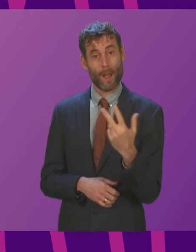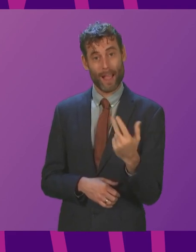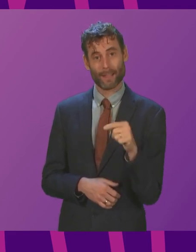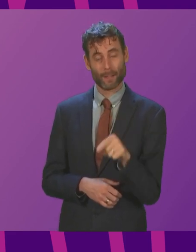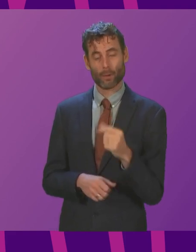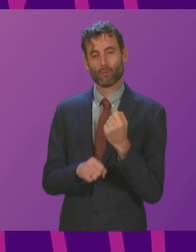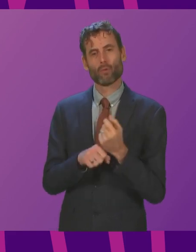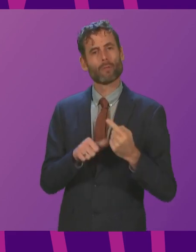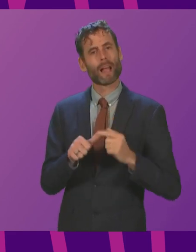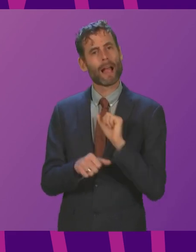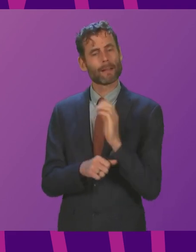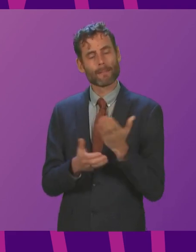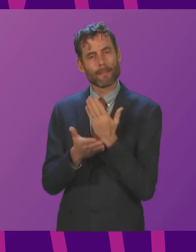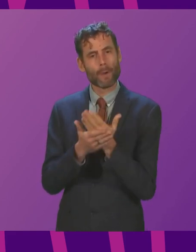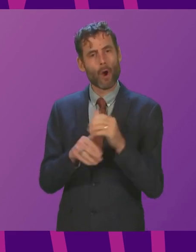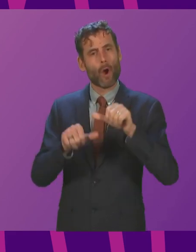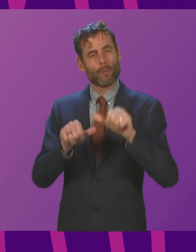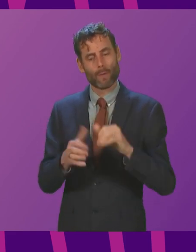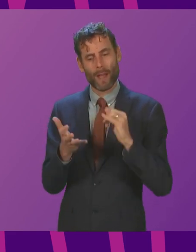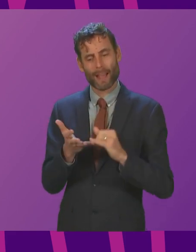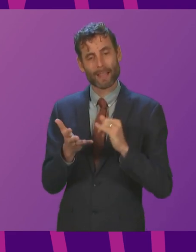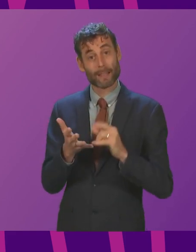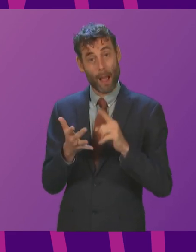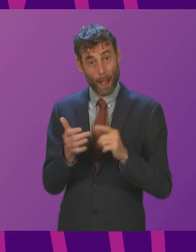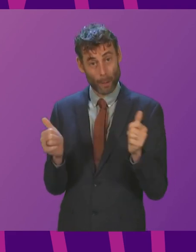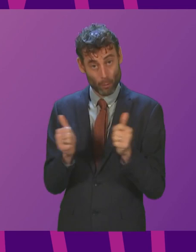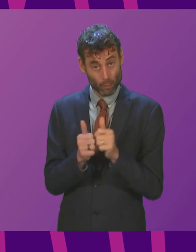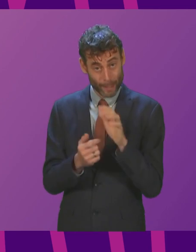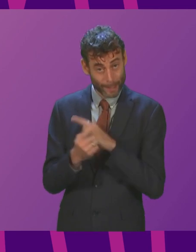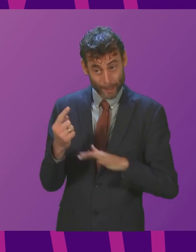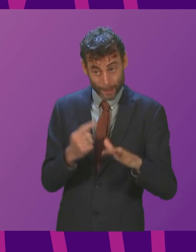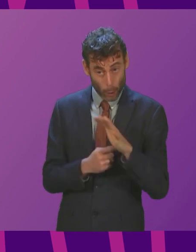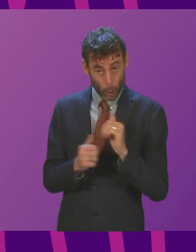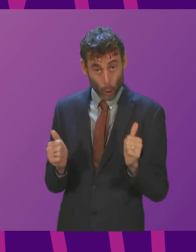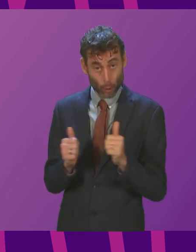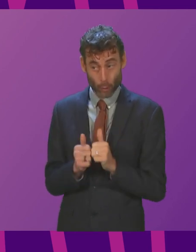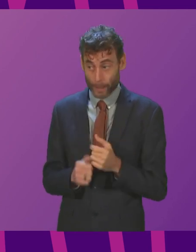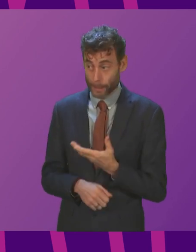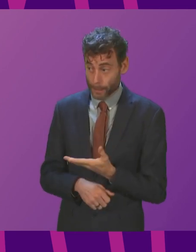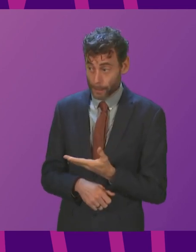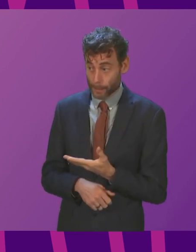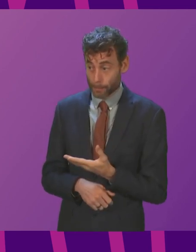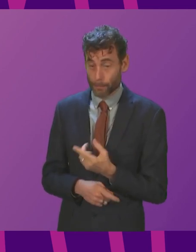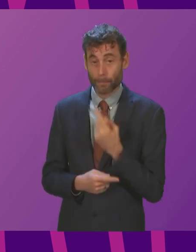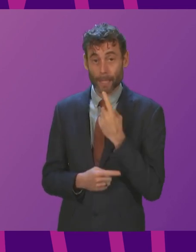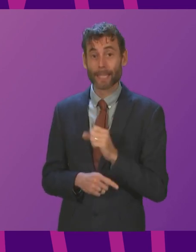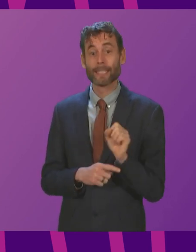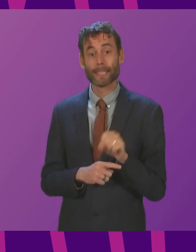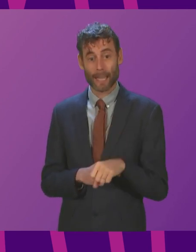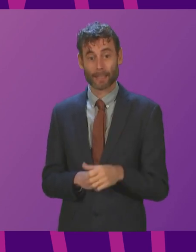name of George Adam on approval of an SSI be agreed. Are we all agreed? Yes. The